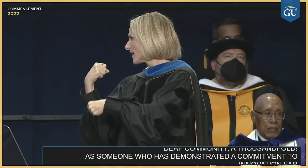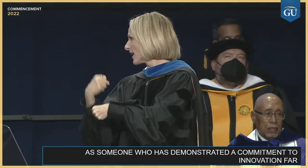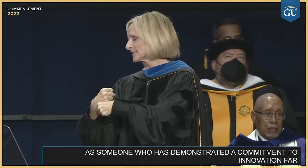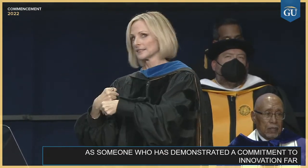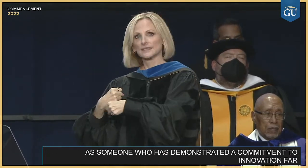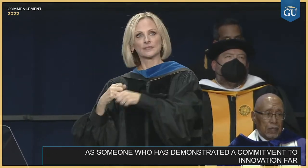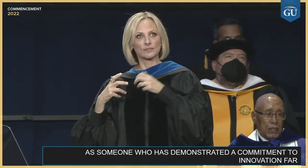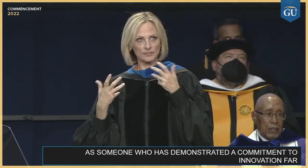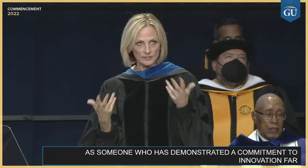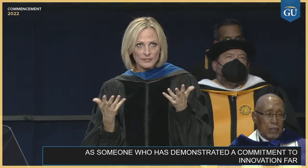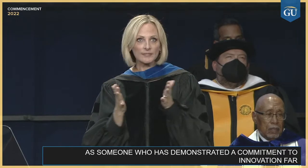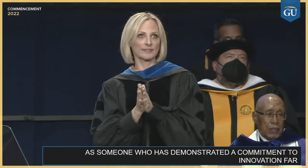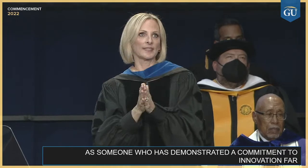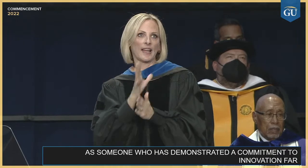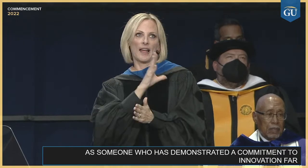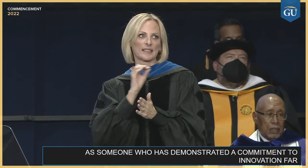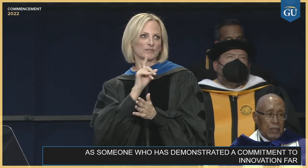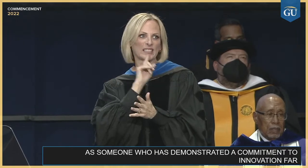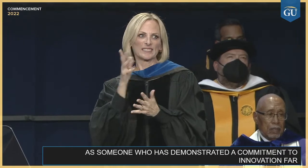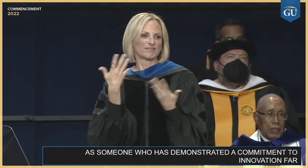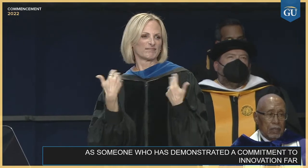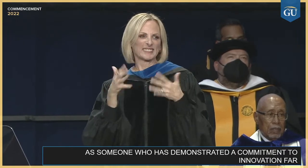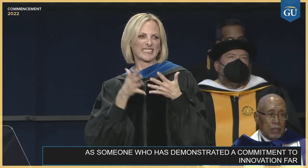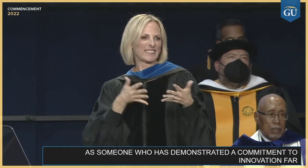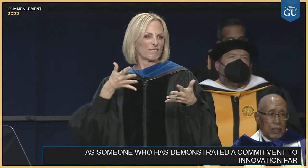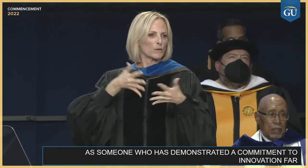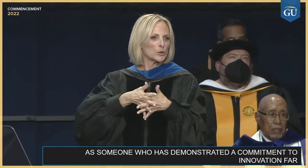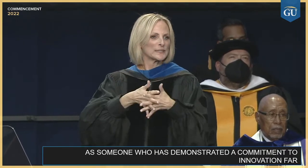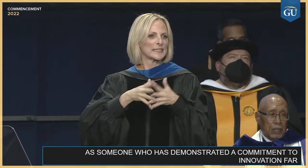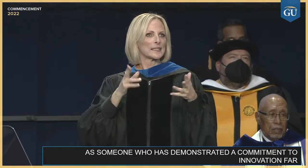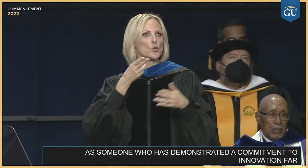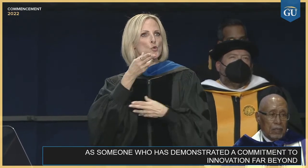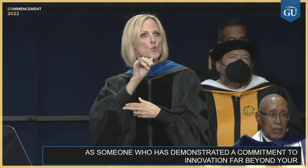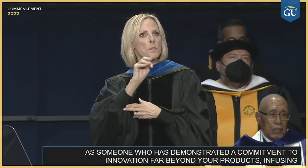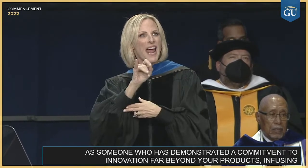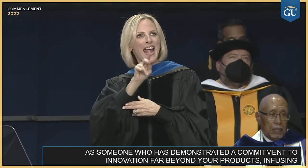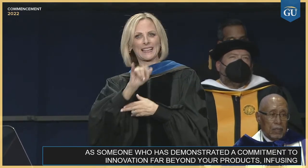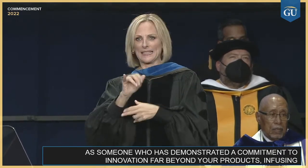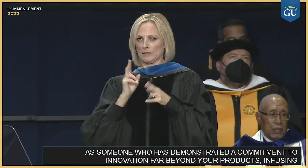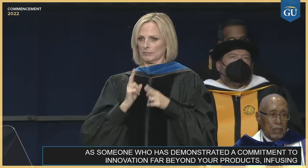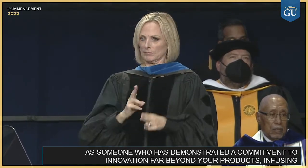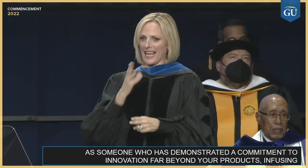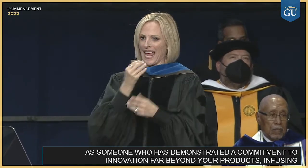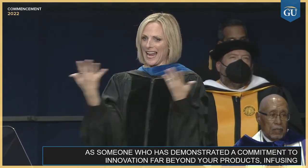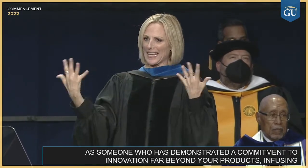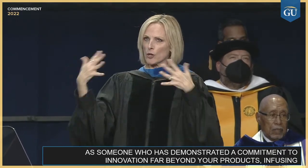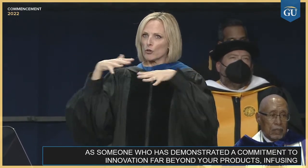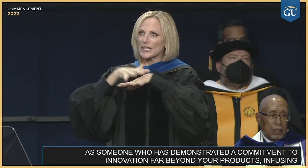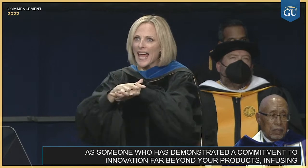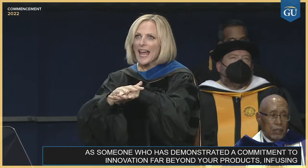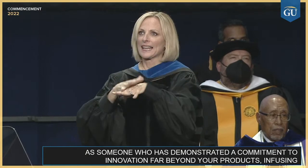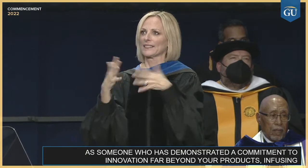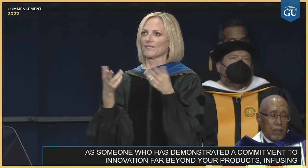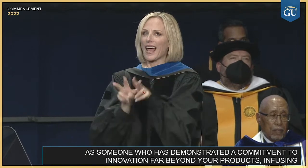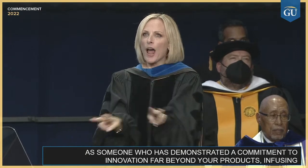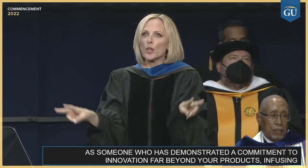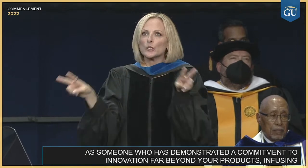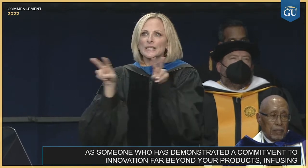products, infusing humanity and integrating values